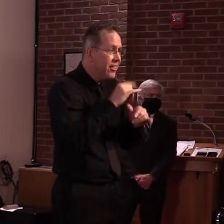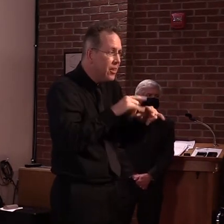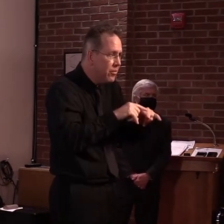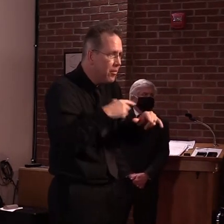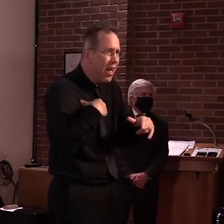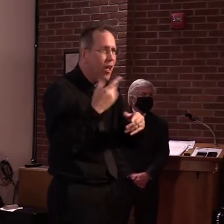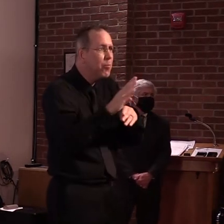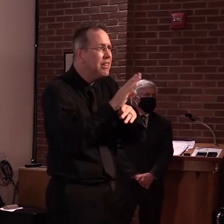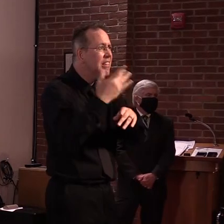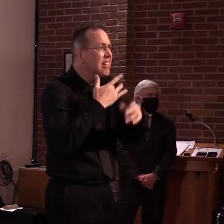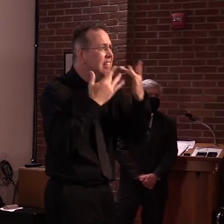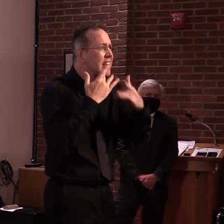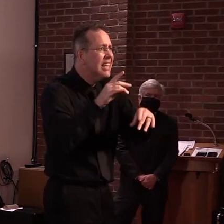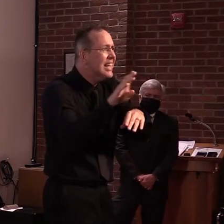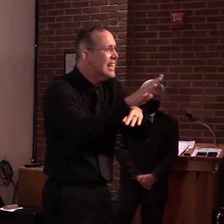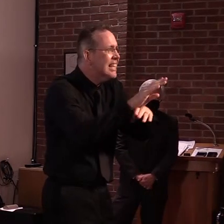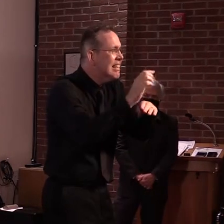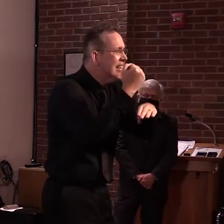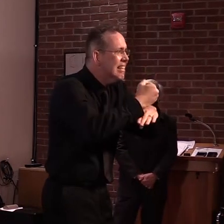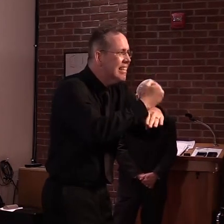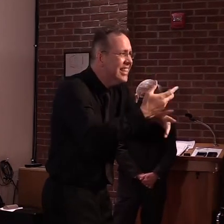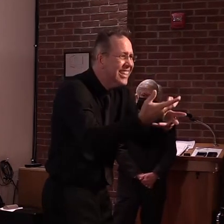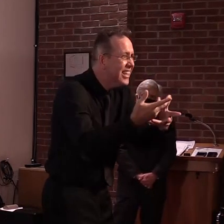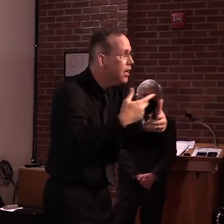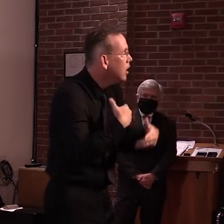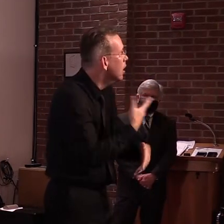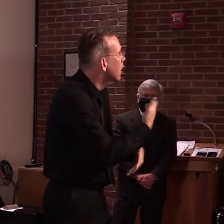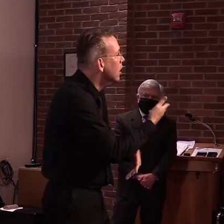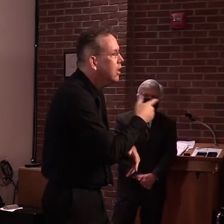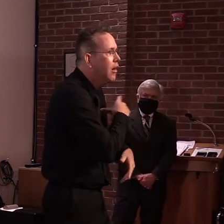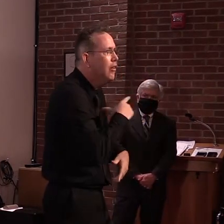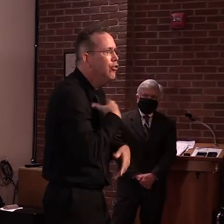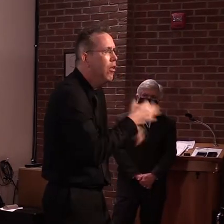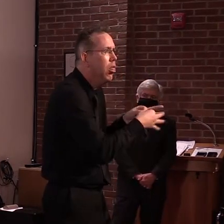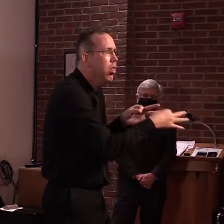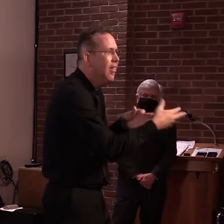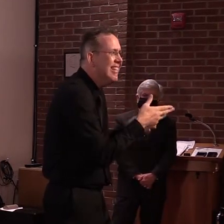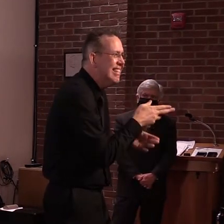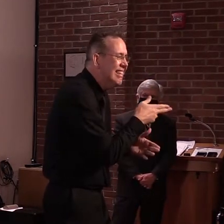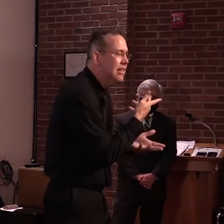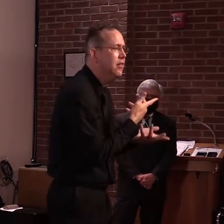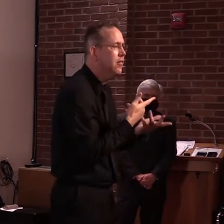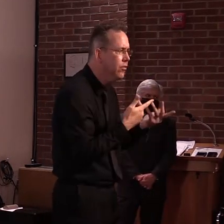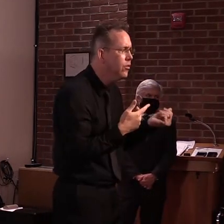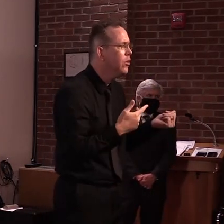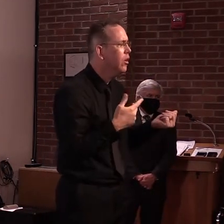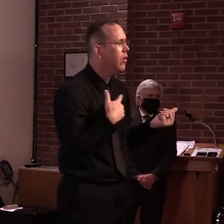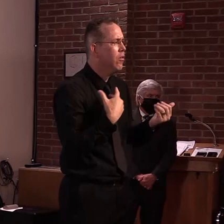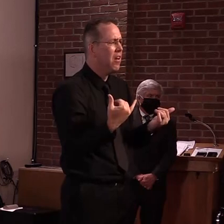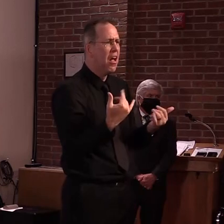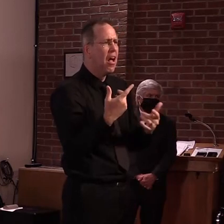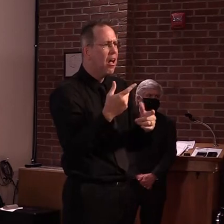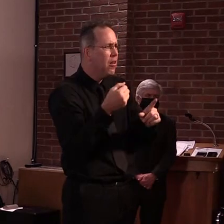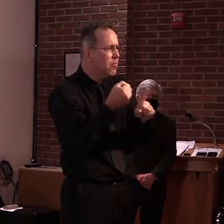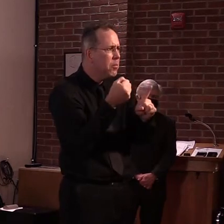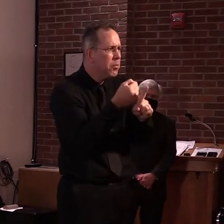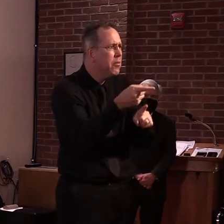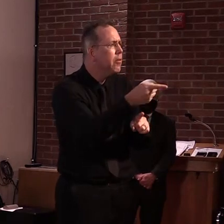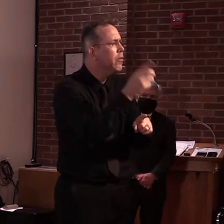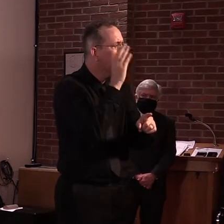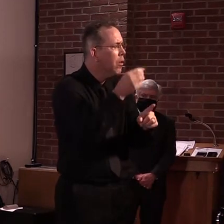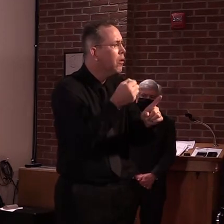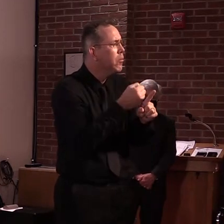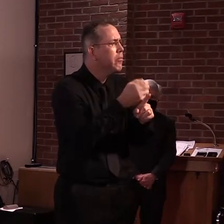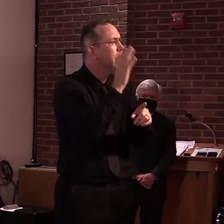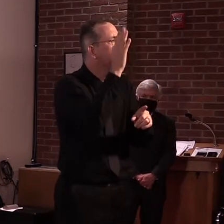impacted. And if we don't fix this now, we're going to have this systemic problem in years to come. I mean, it just